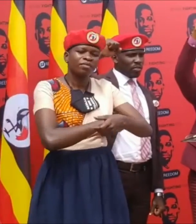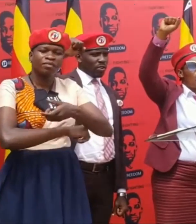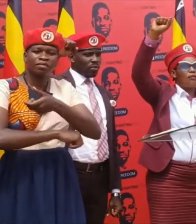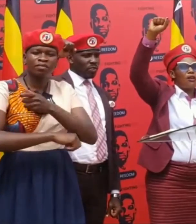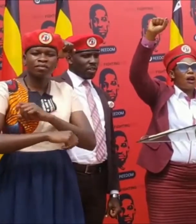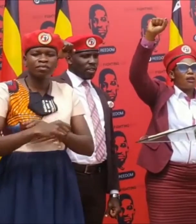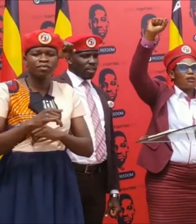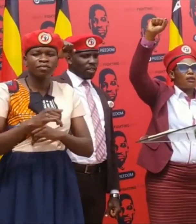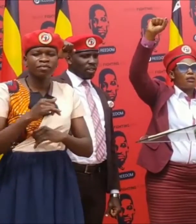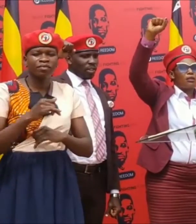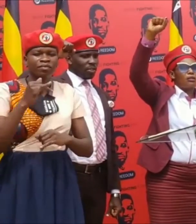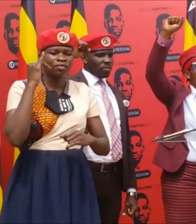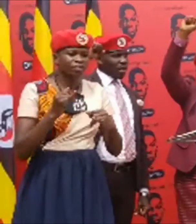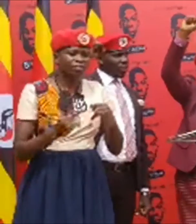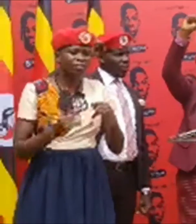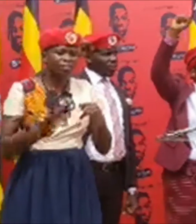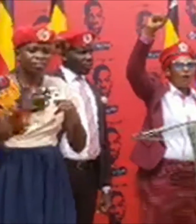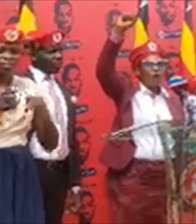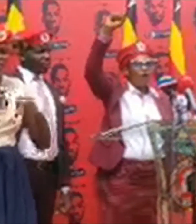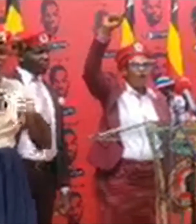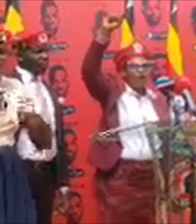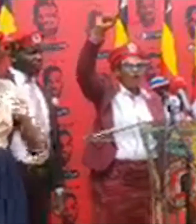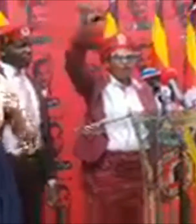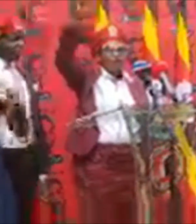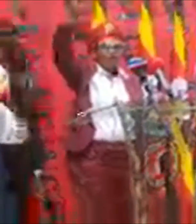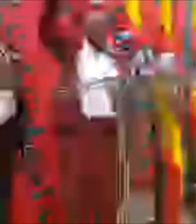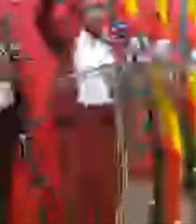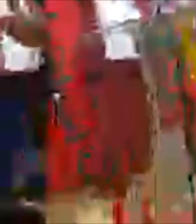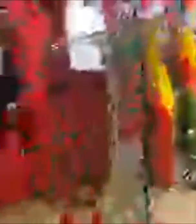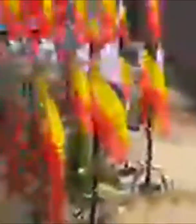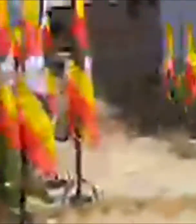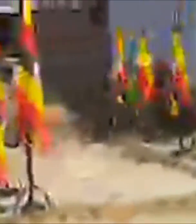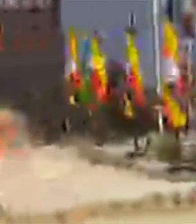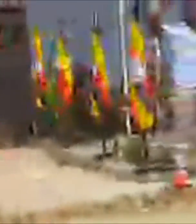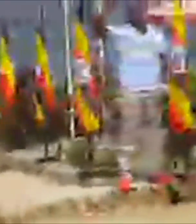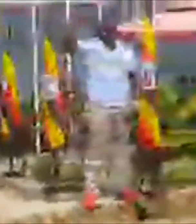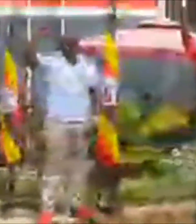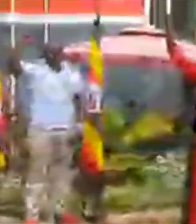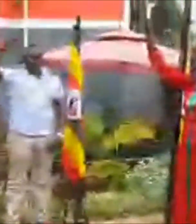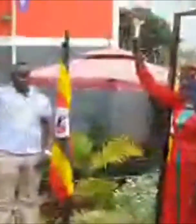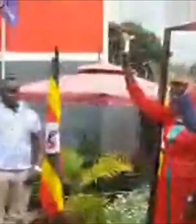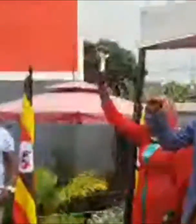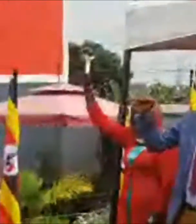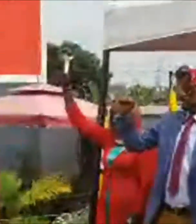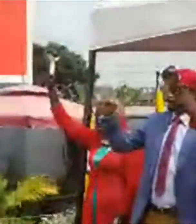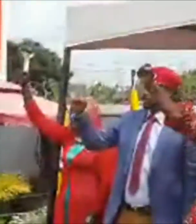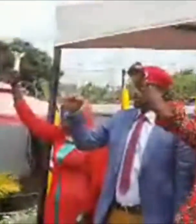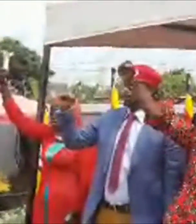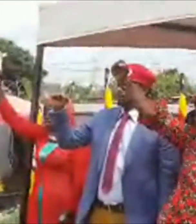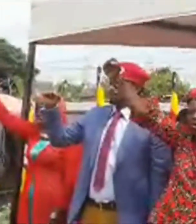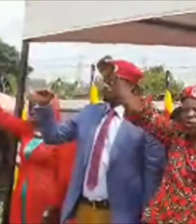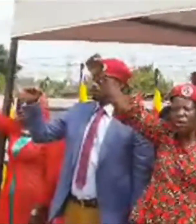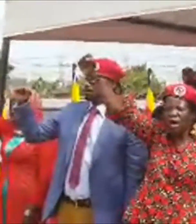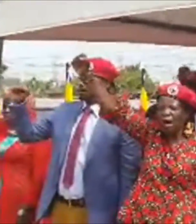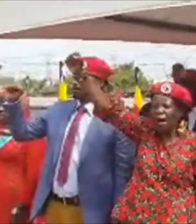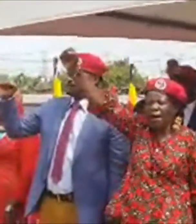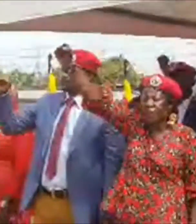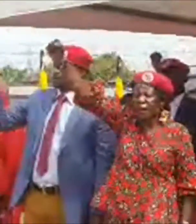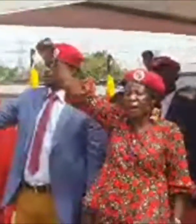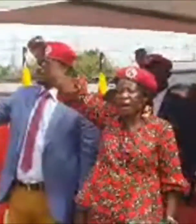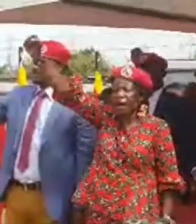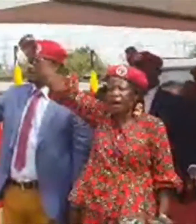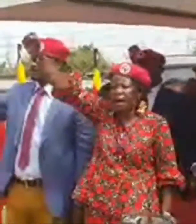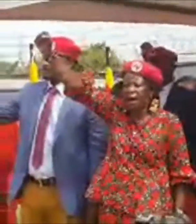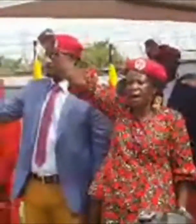is over, we shall wear the victor's crown. In the new